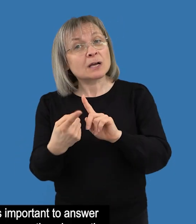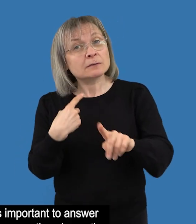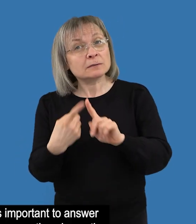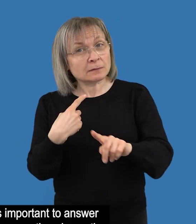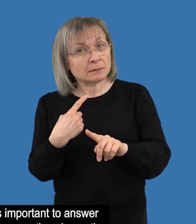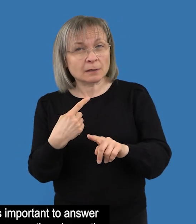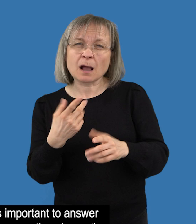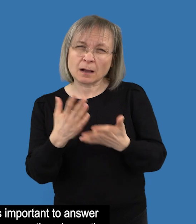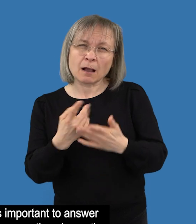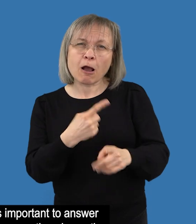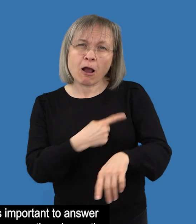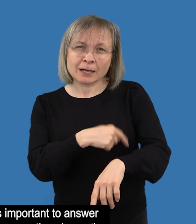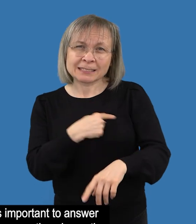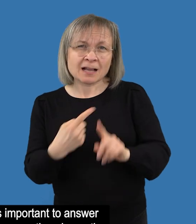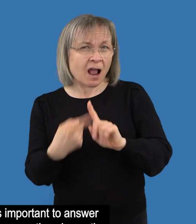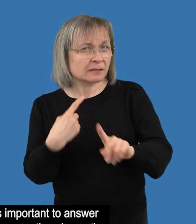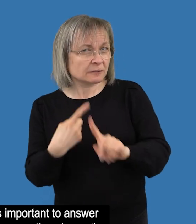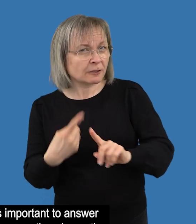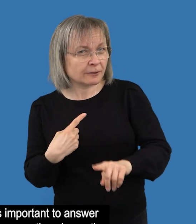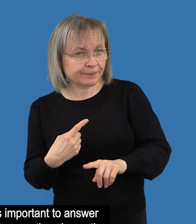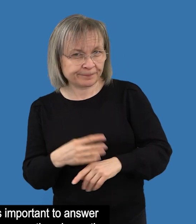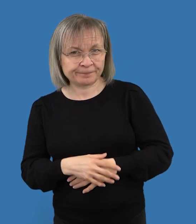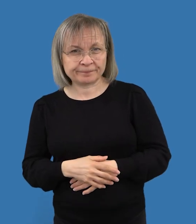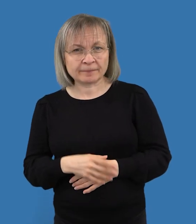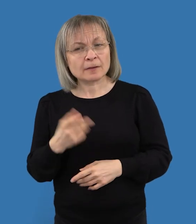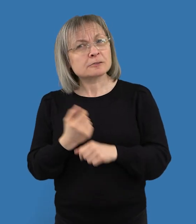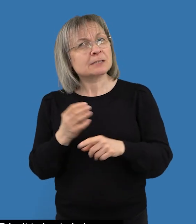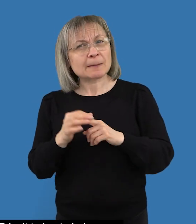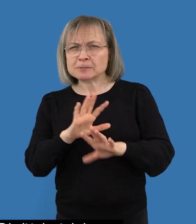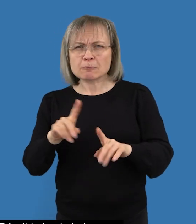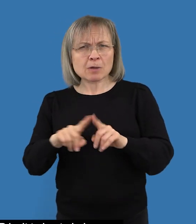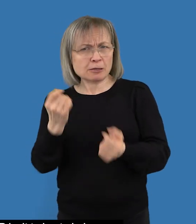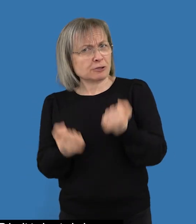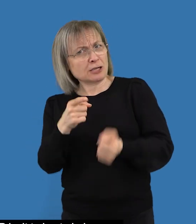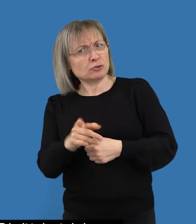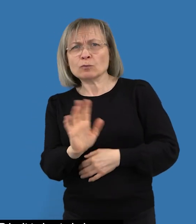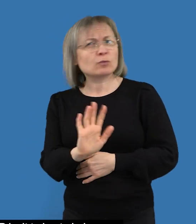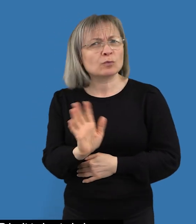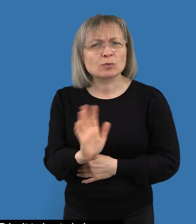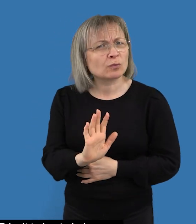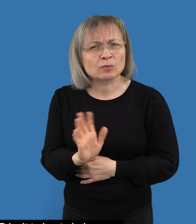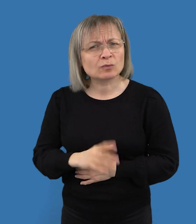It's important to answer these questions honestly. Your GP isn't trying to judge you.